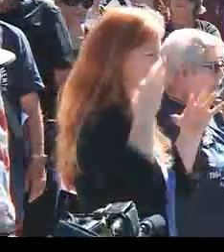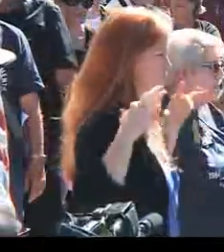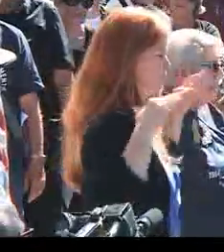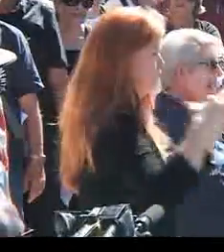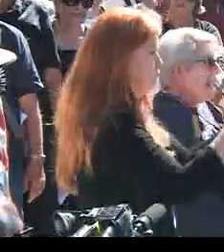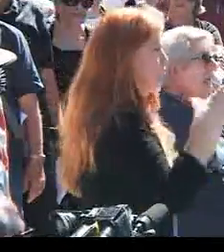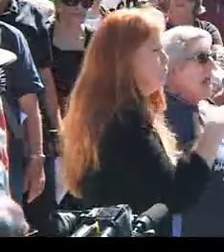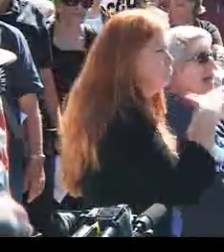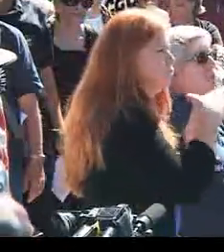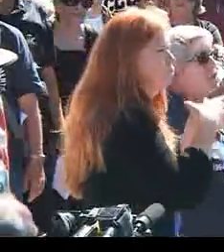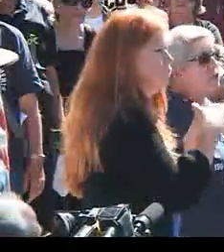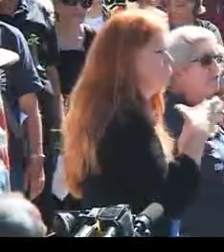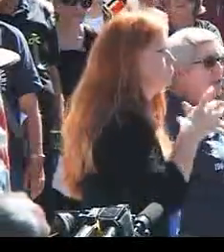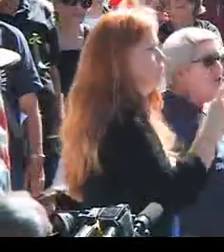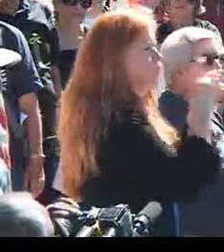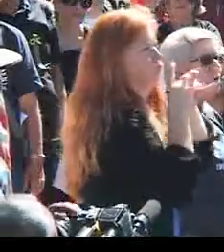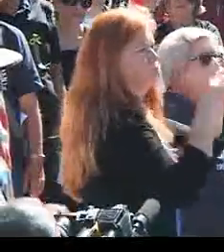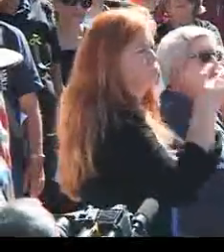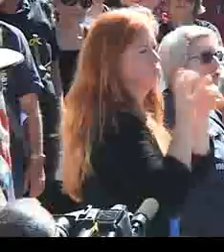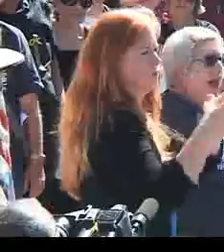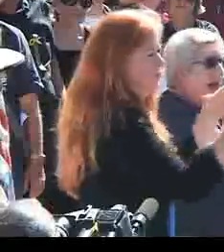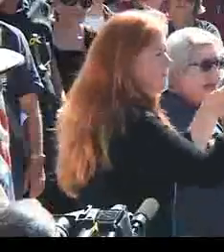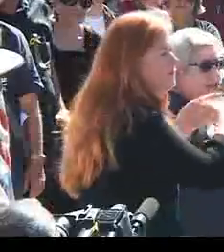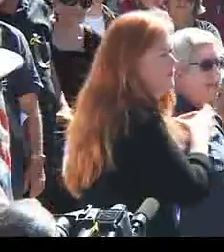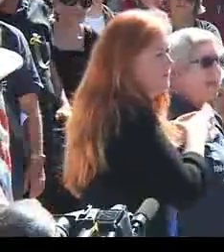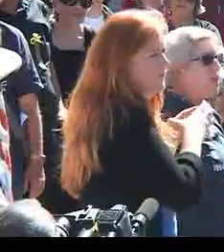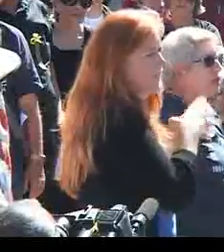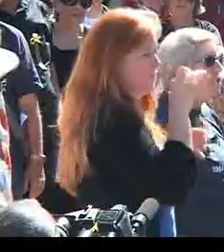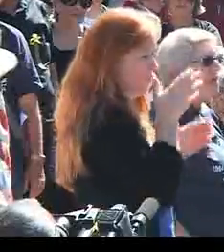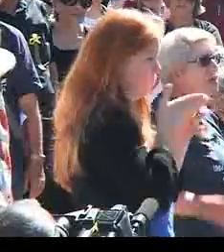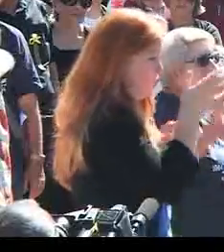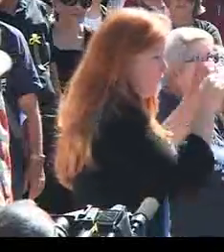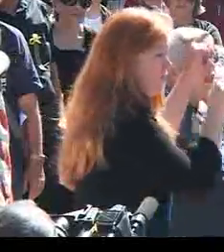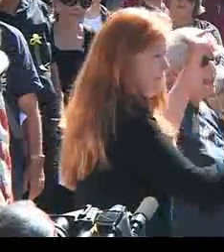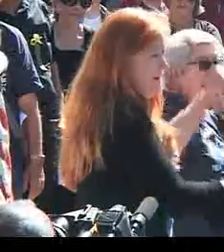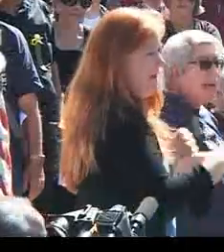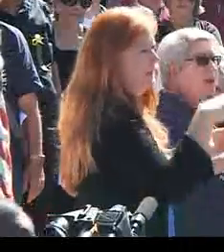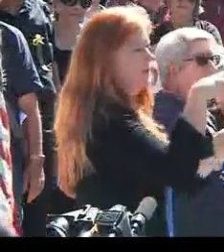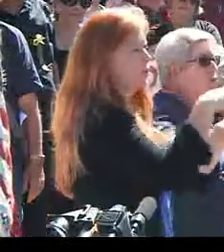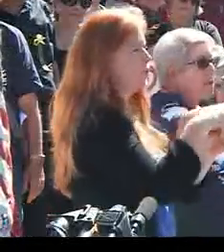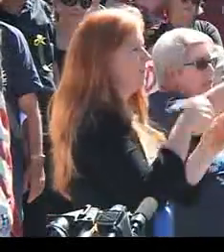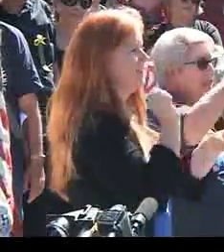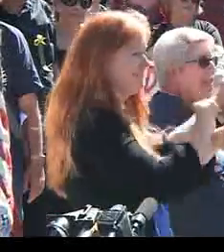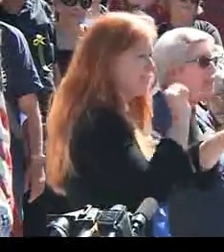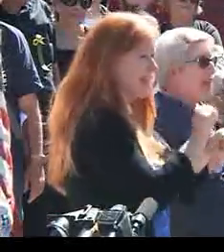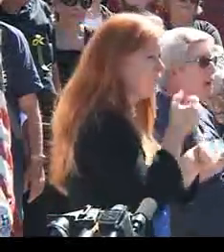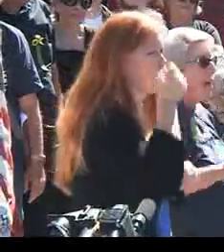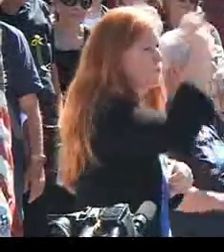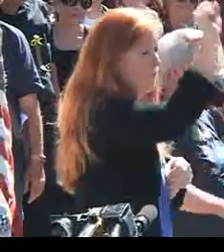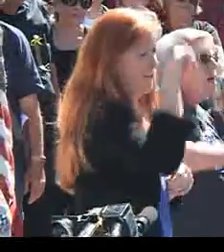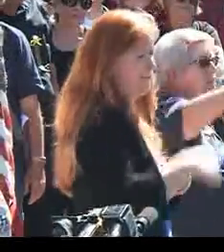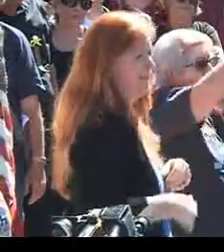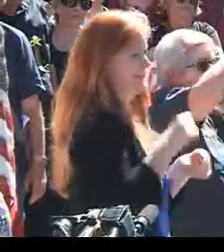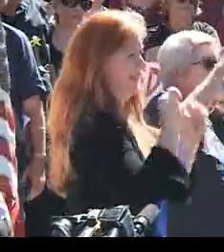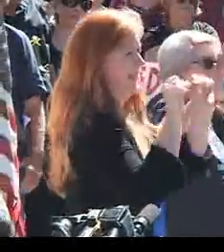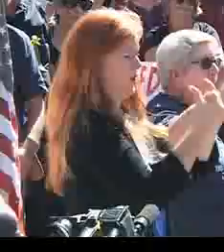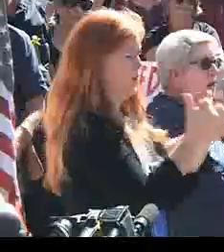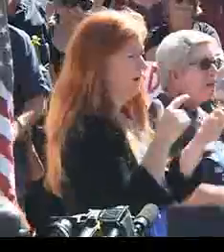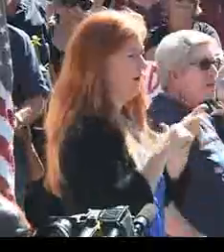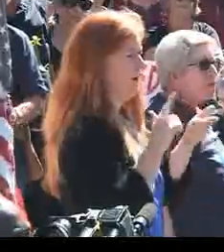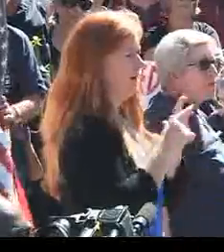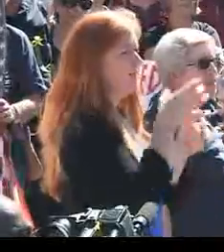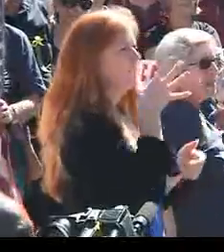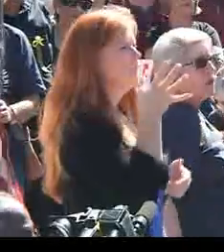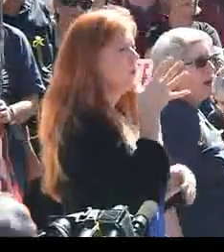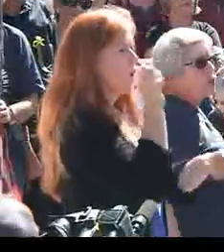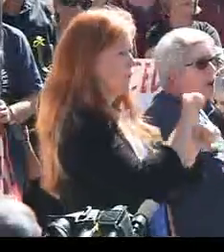coalitions. And it was through that, including the labor movement in this area, the farm